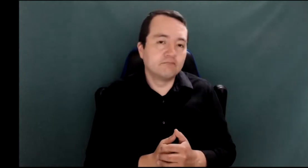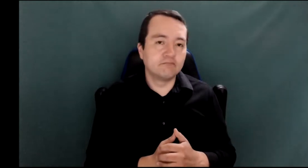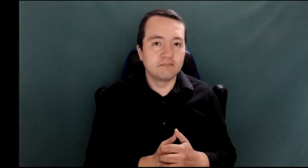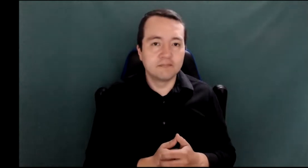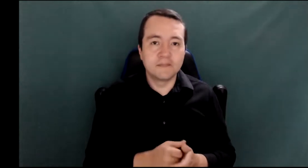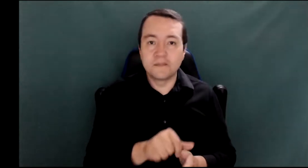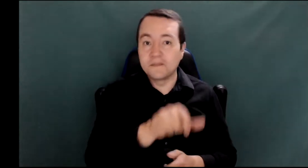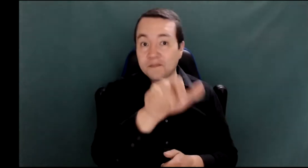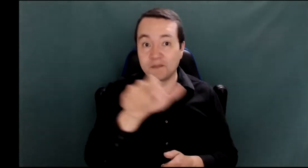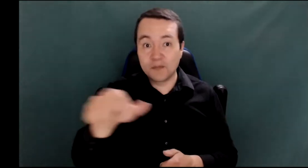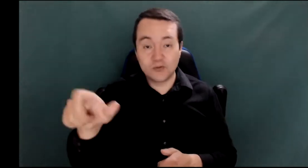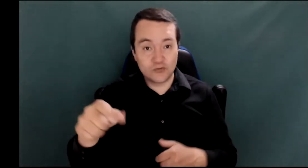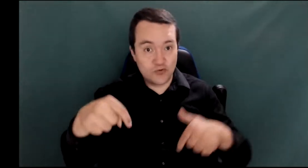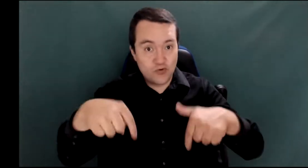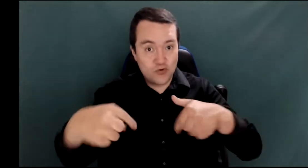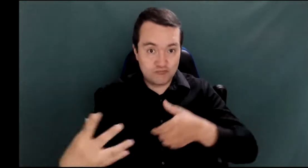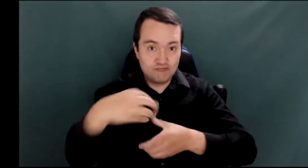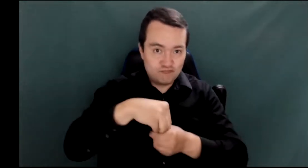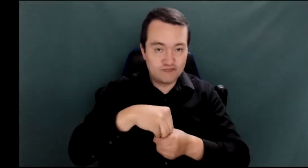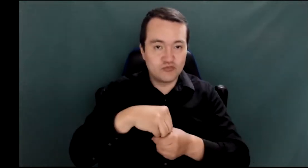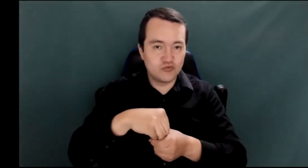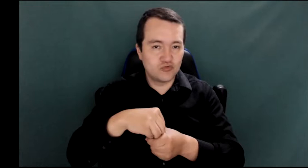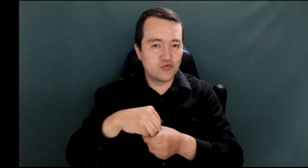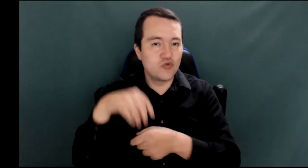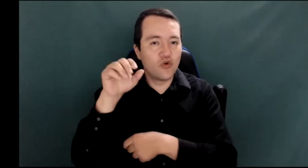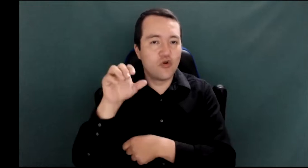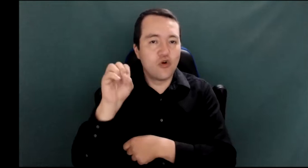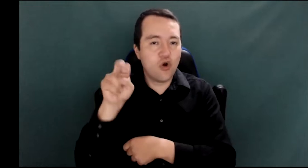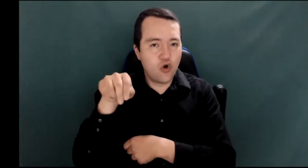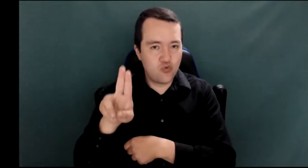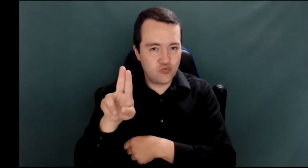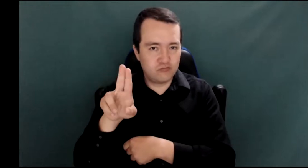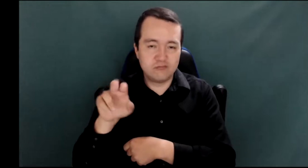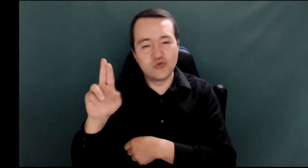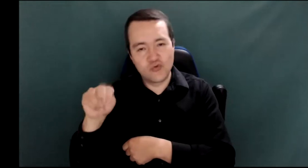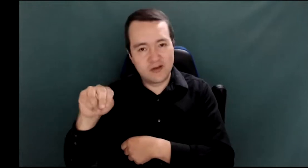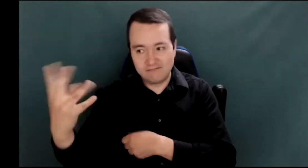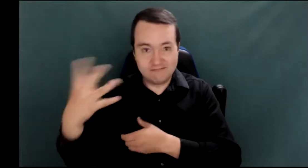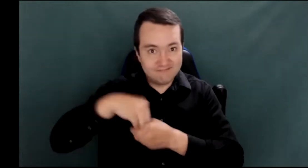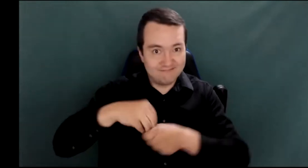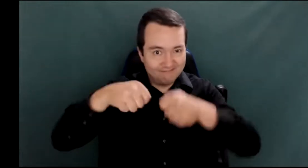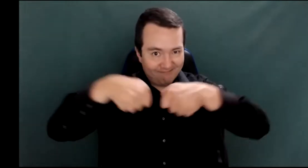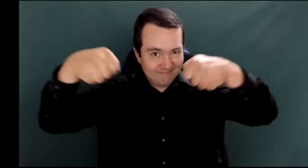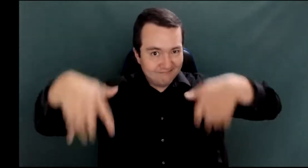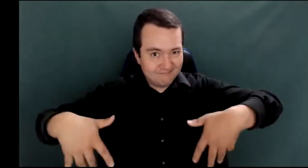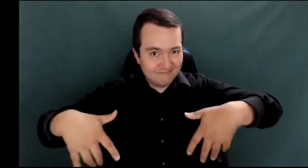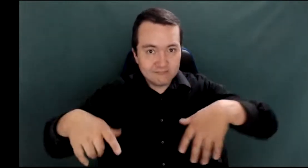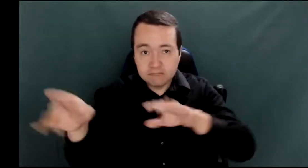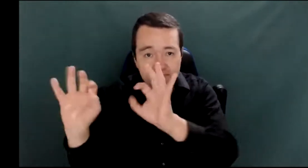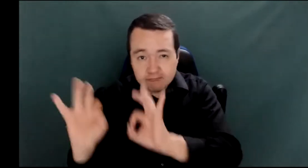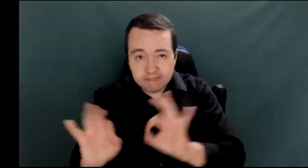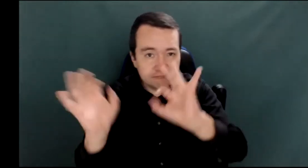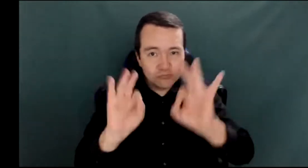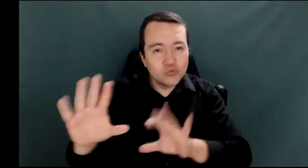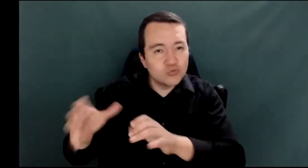everyone. I thank all of the colleagues and the colleagues from the United Nations who have come to organize